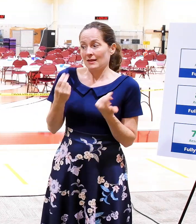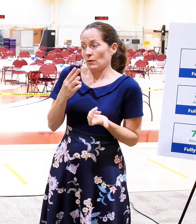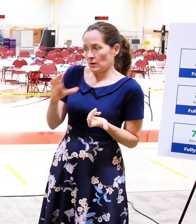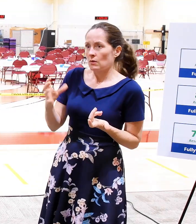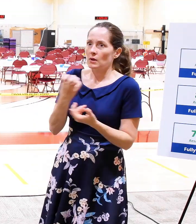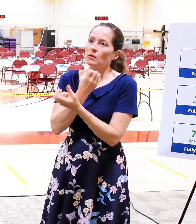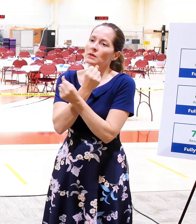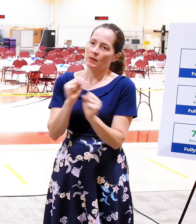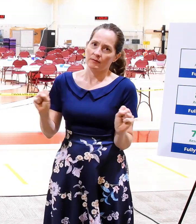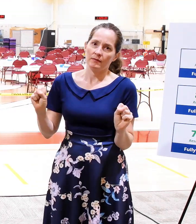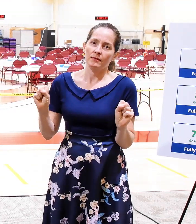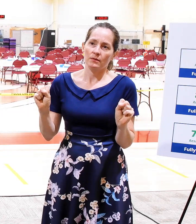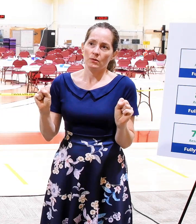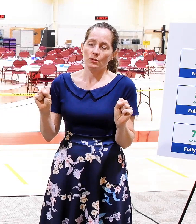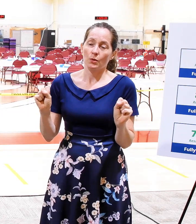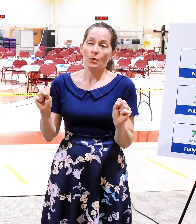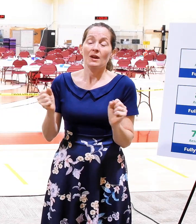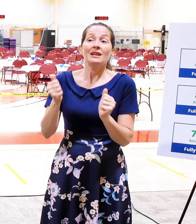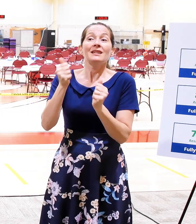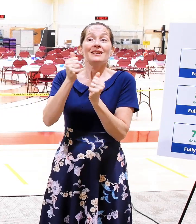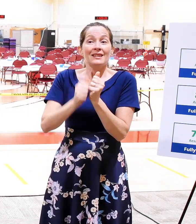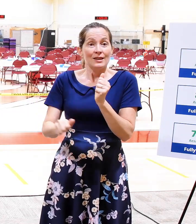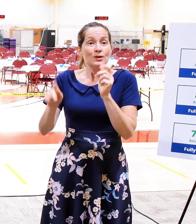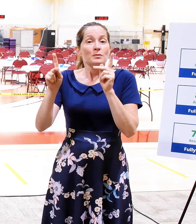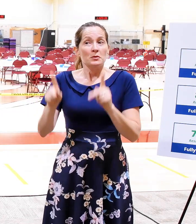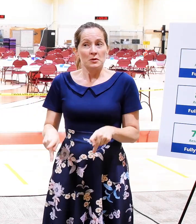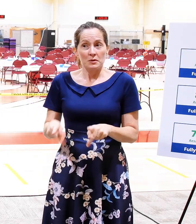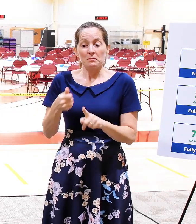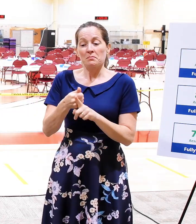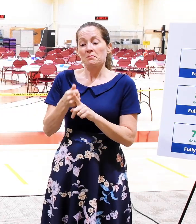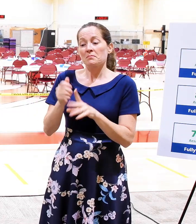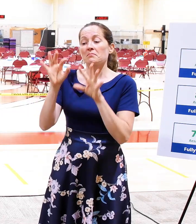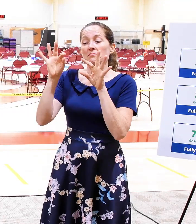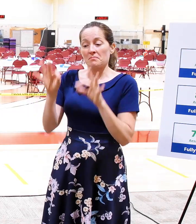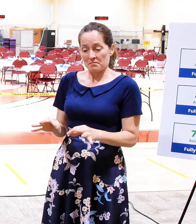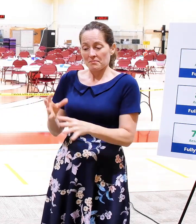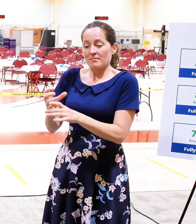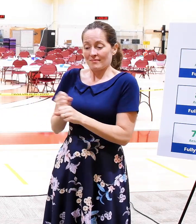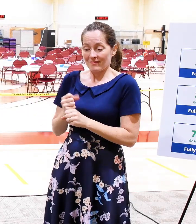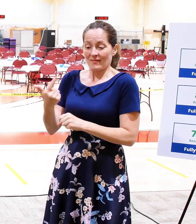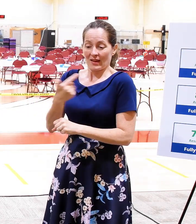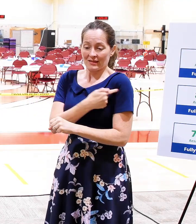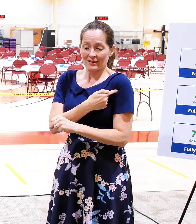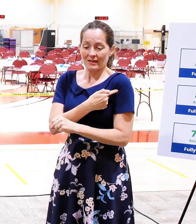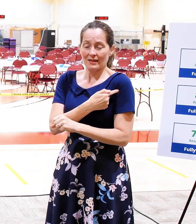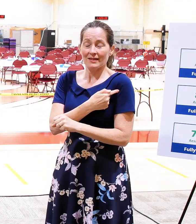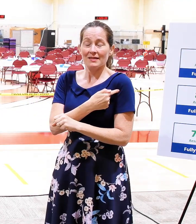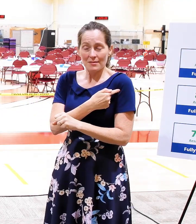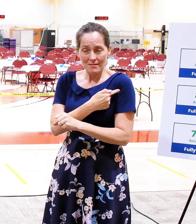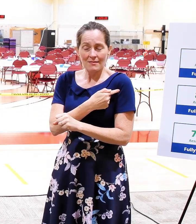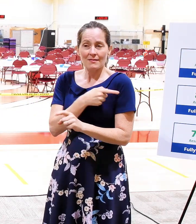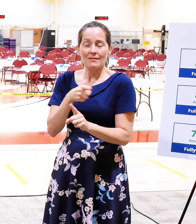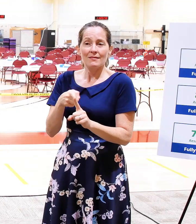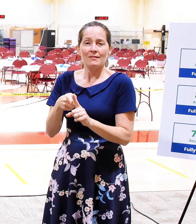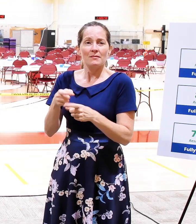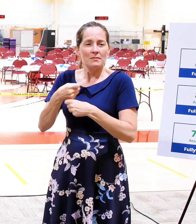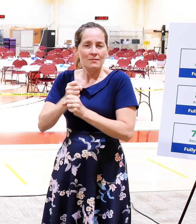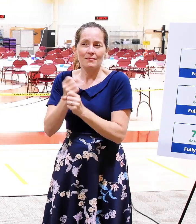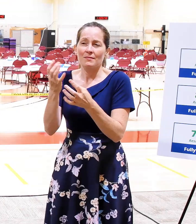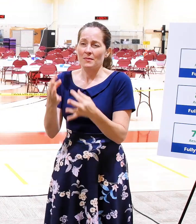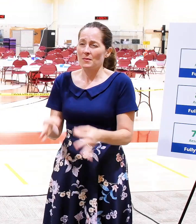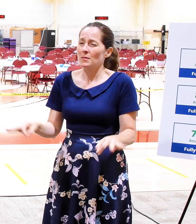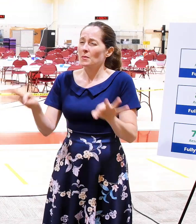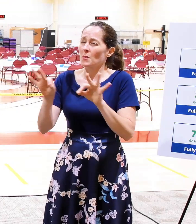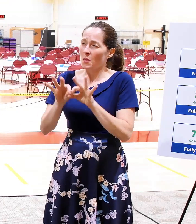Each person who chose to get vaccinated took an important step to protect